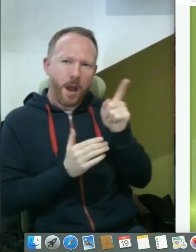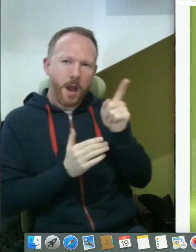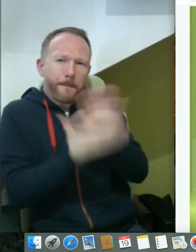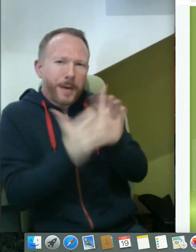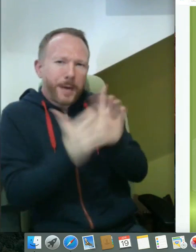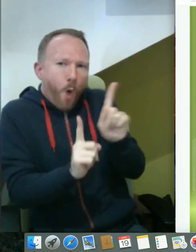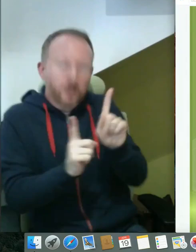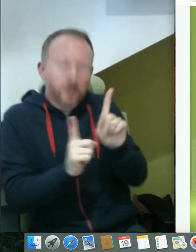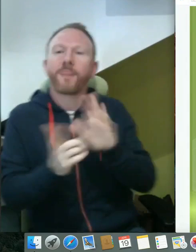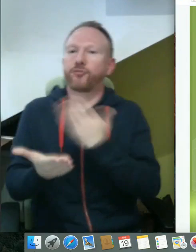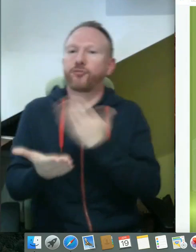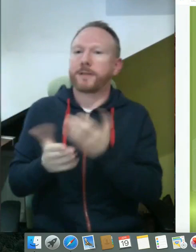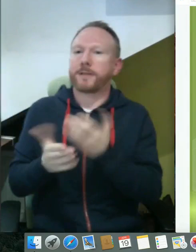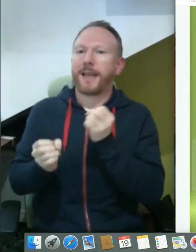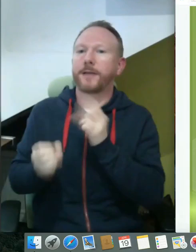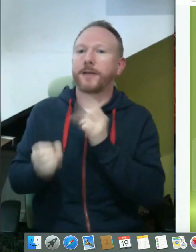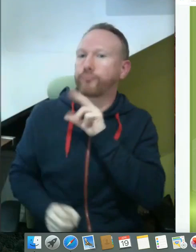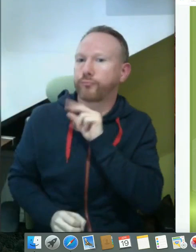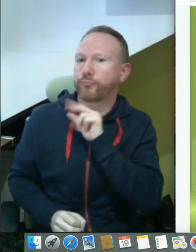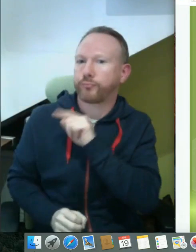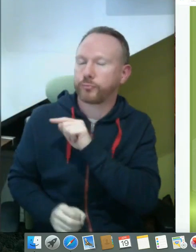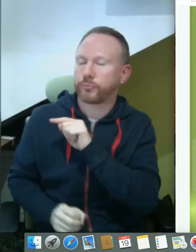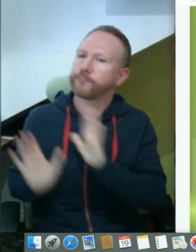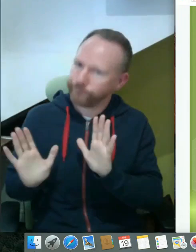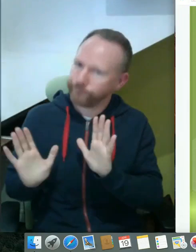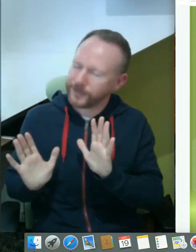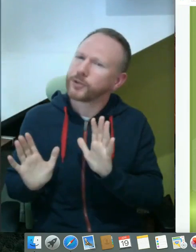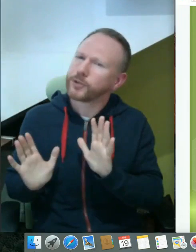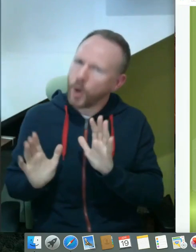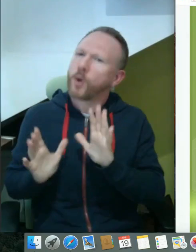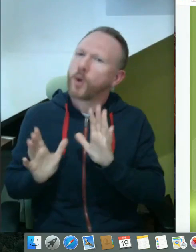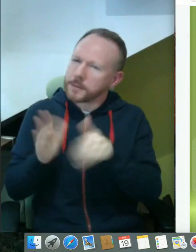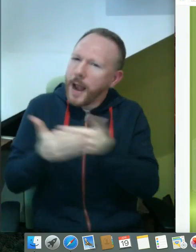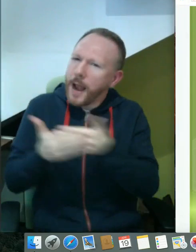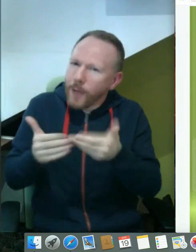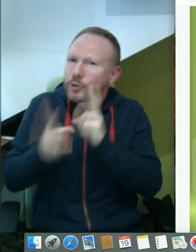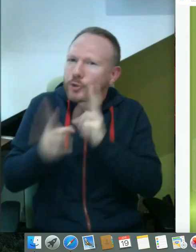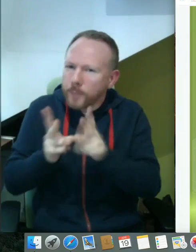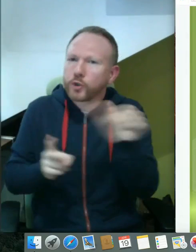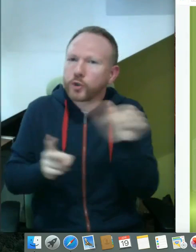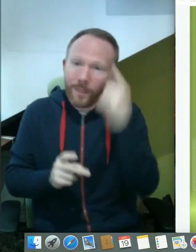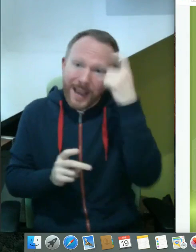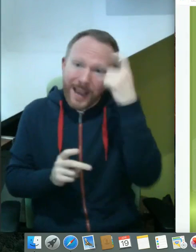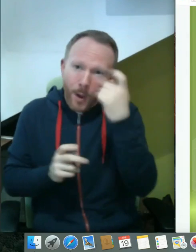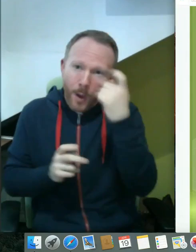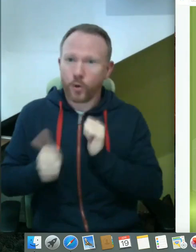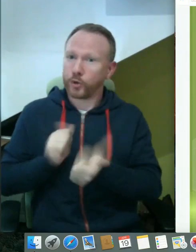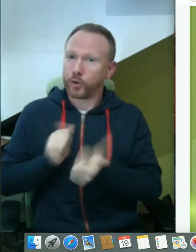language. It also covers a number of factors